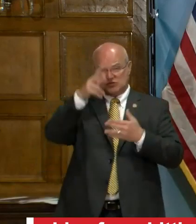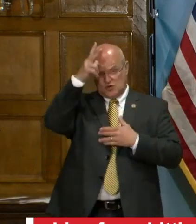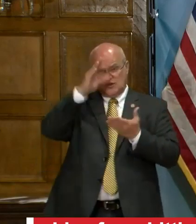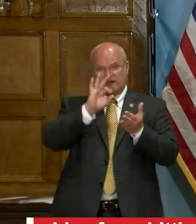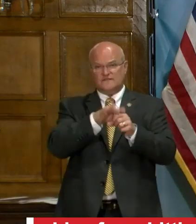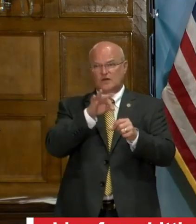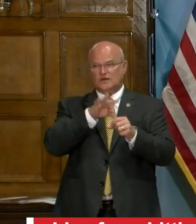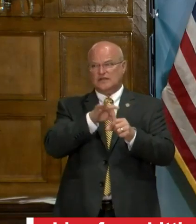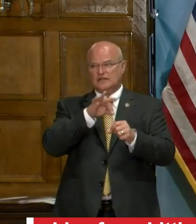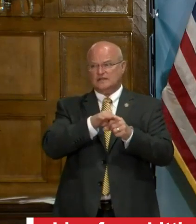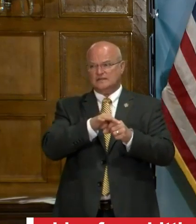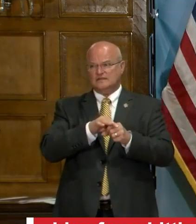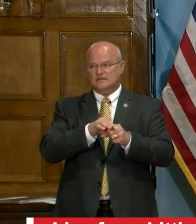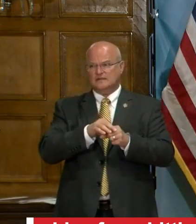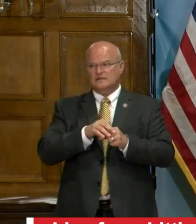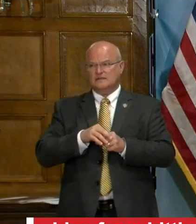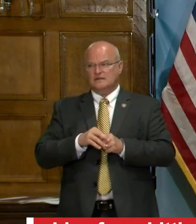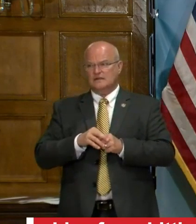early voting.